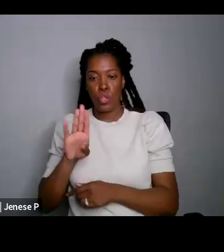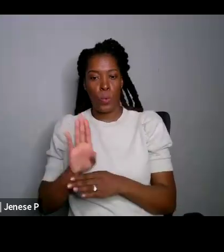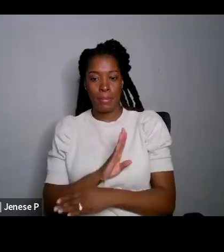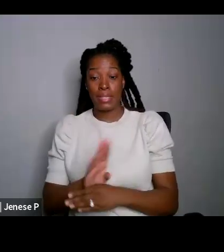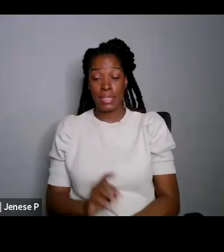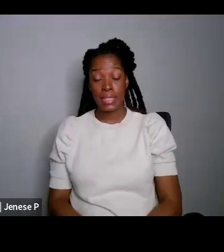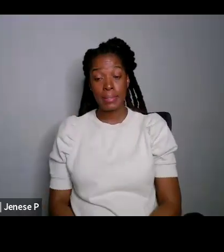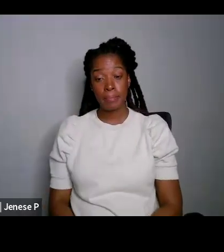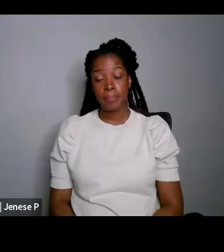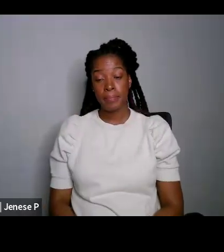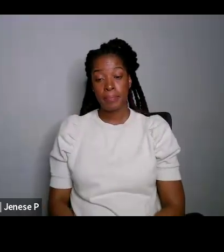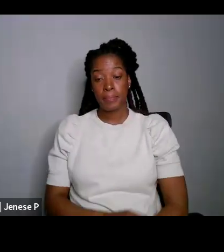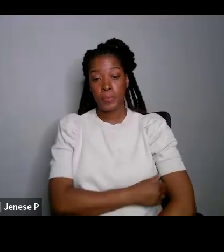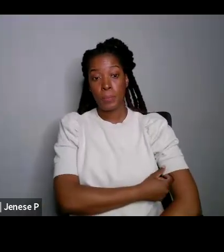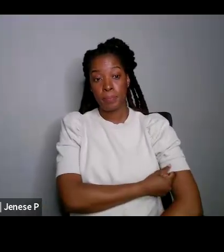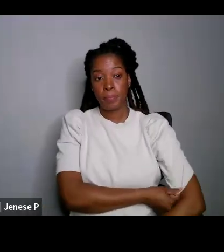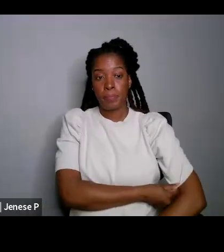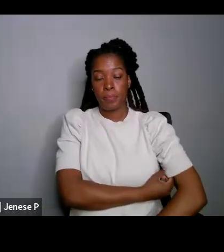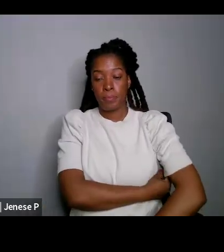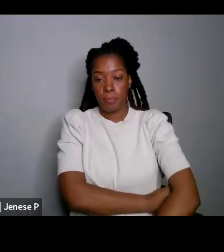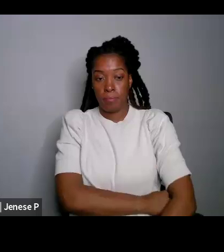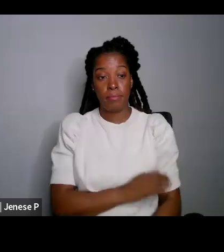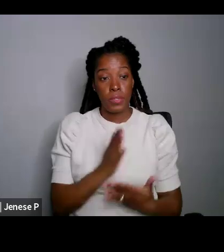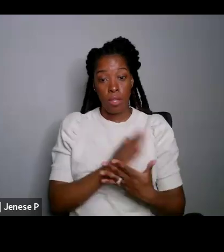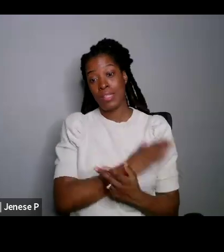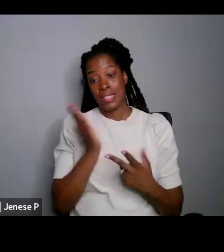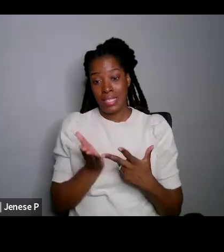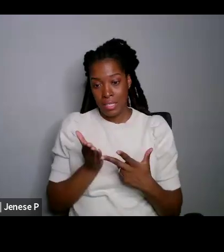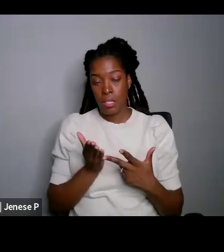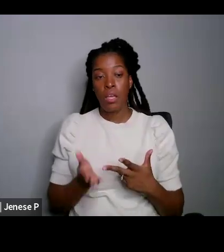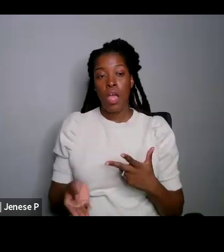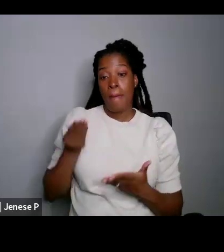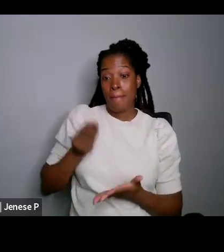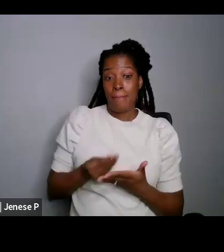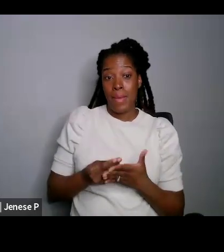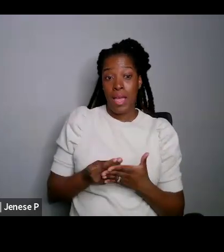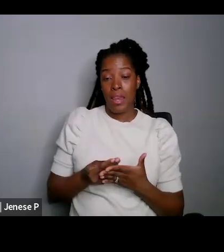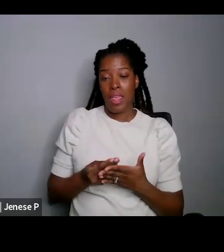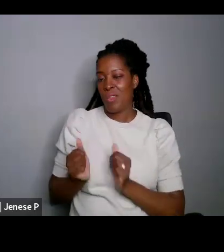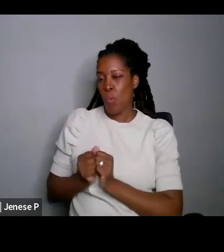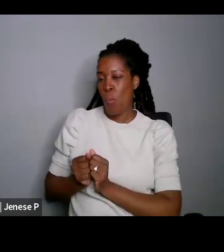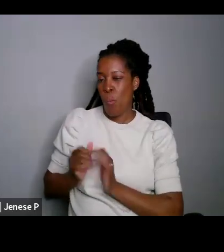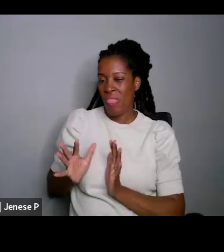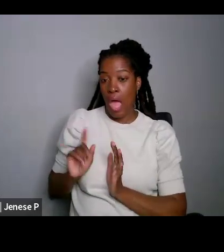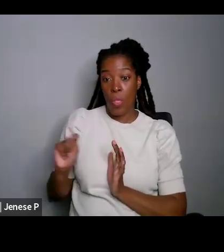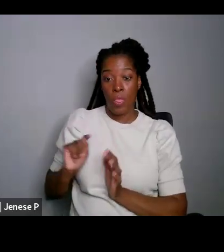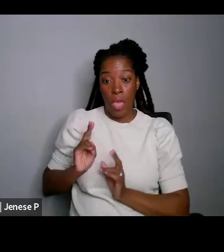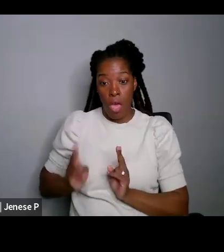All right. So this next section I call Money Sans the Hustle.